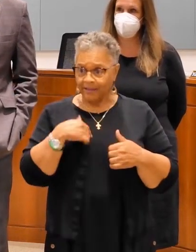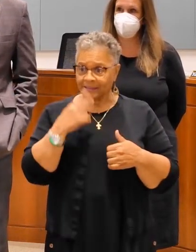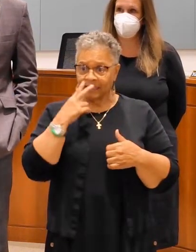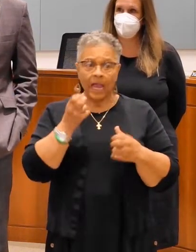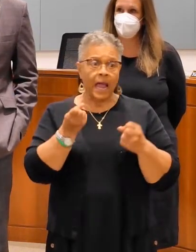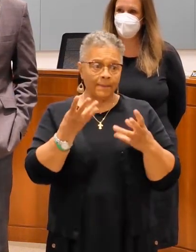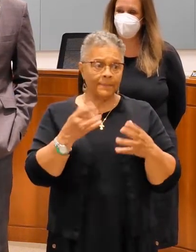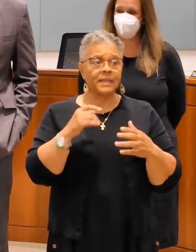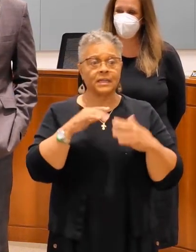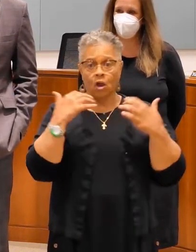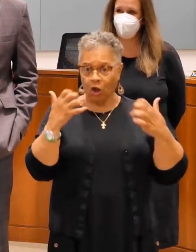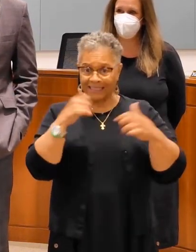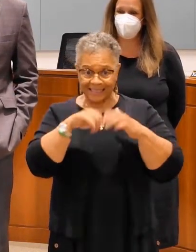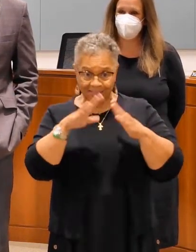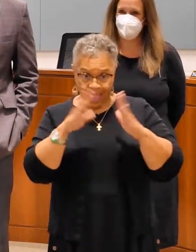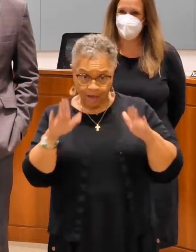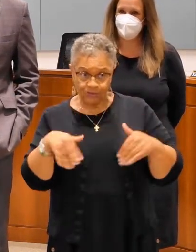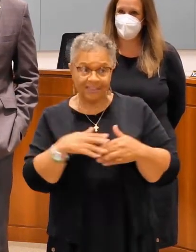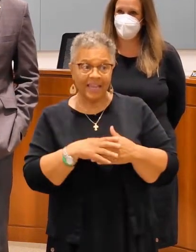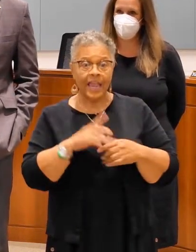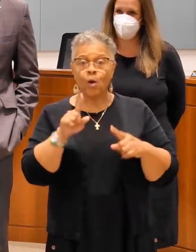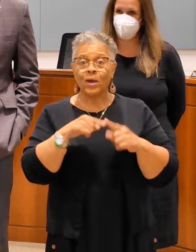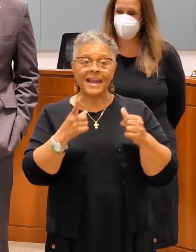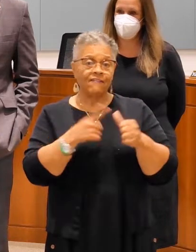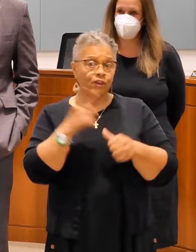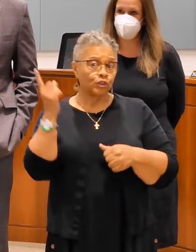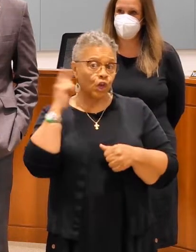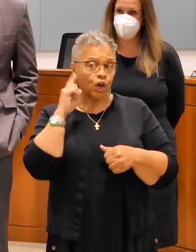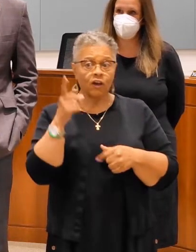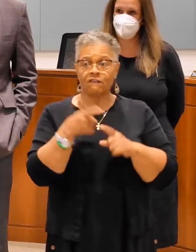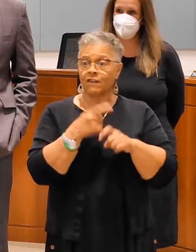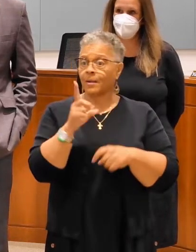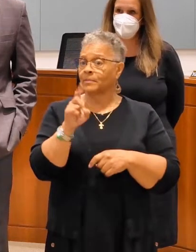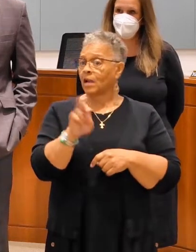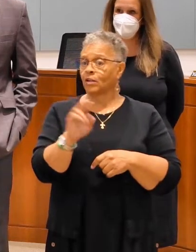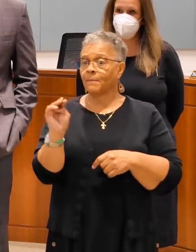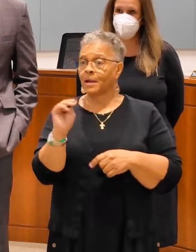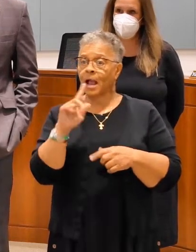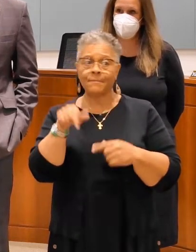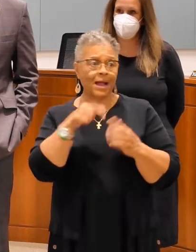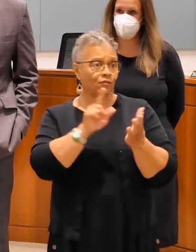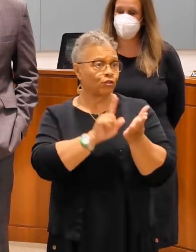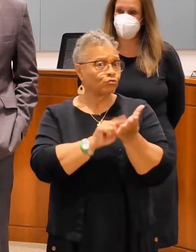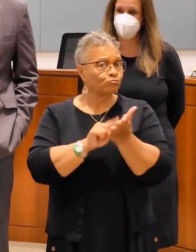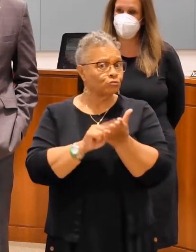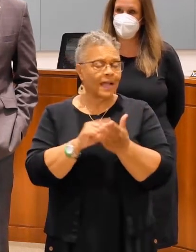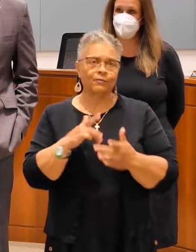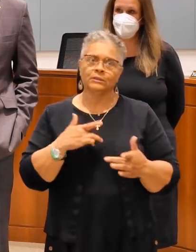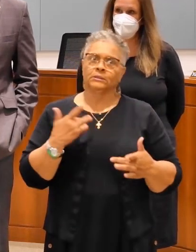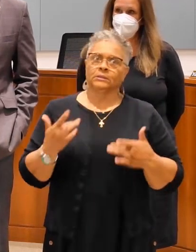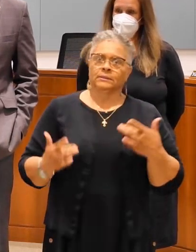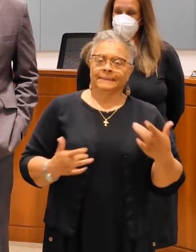many audience in the house. And when I first heard from Dr. Morano about the news, I feel so